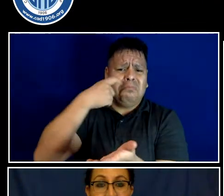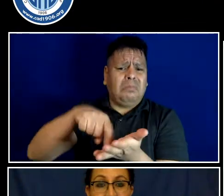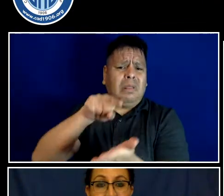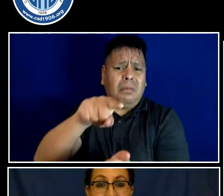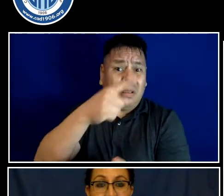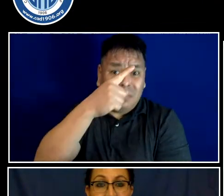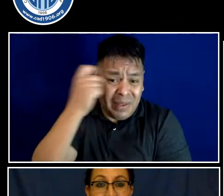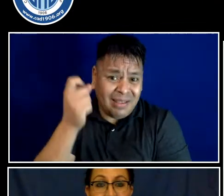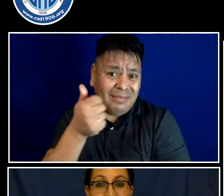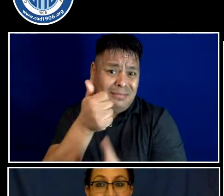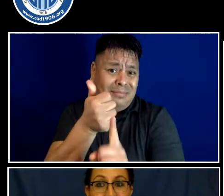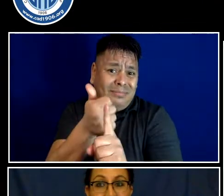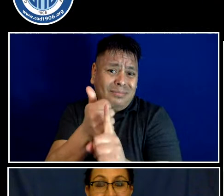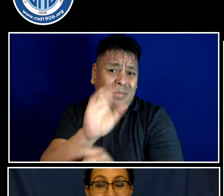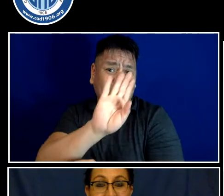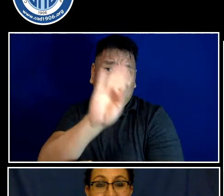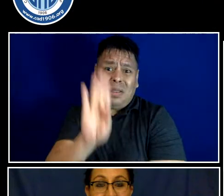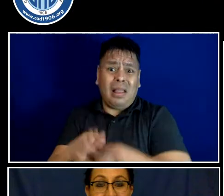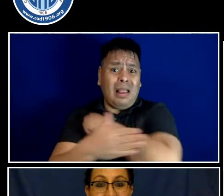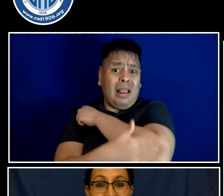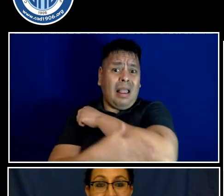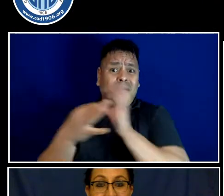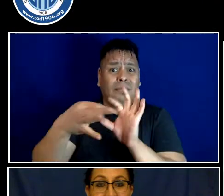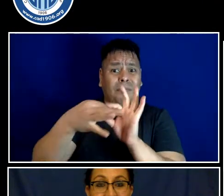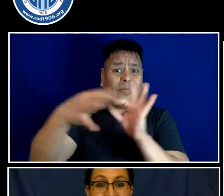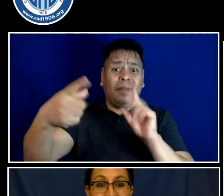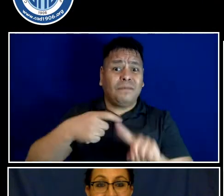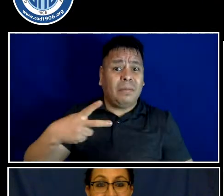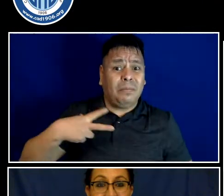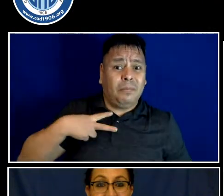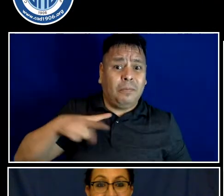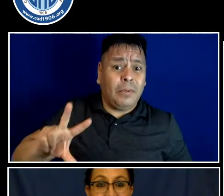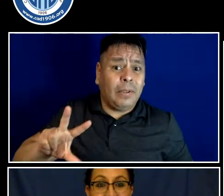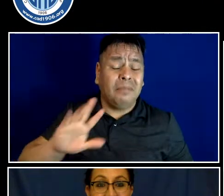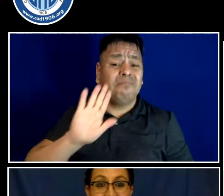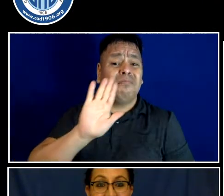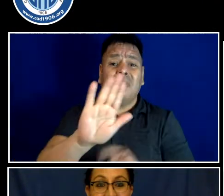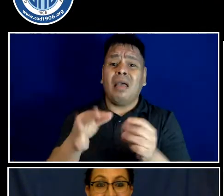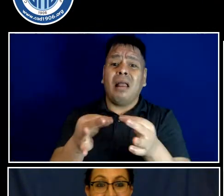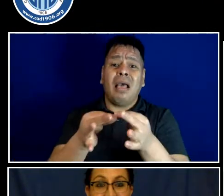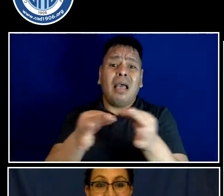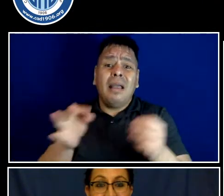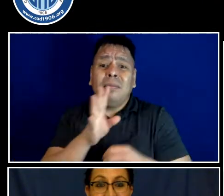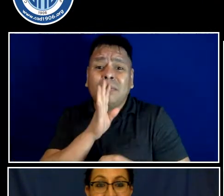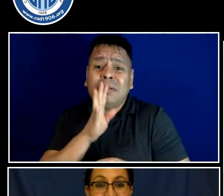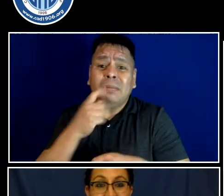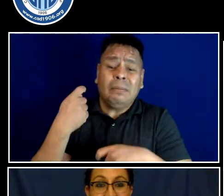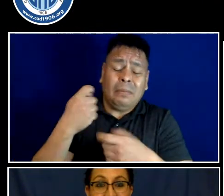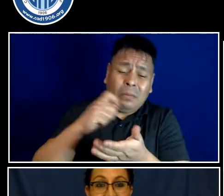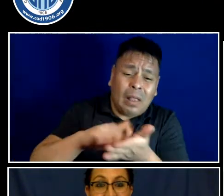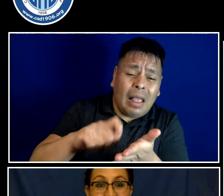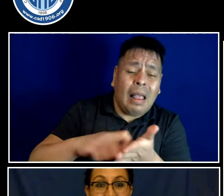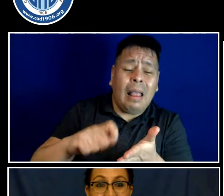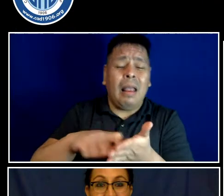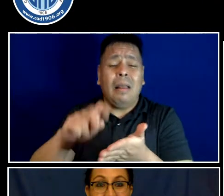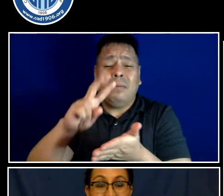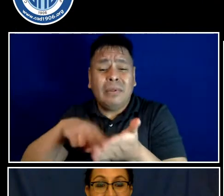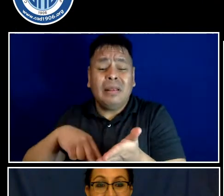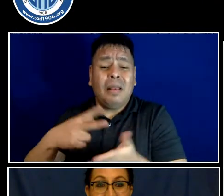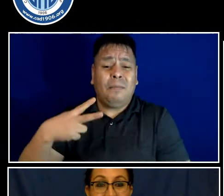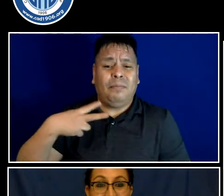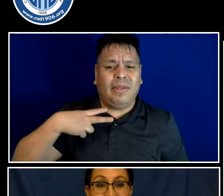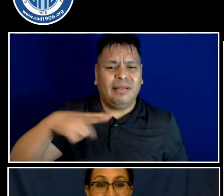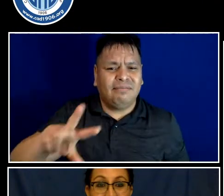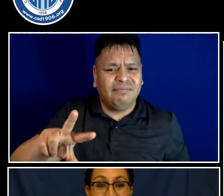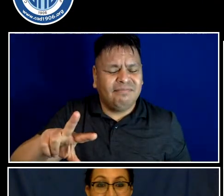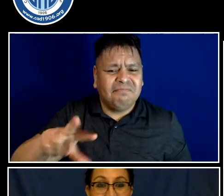in Hispanic Heritage Month. And that reason is because Brazil, as a country, didn't break